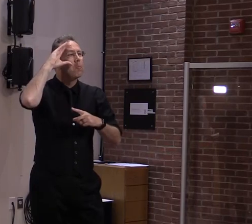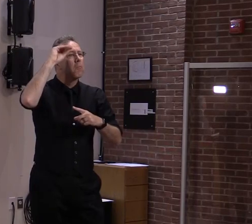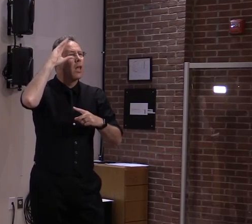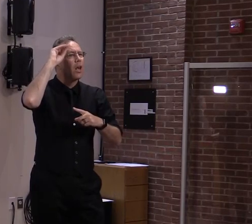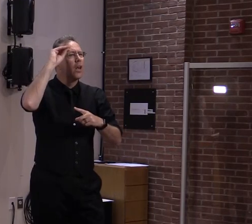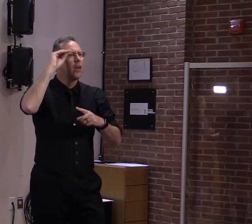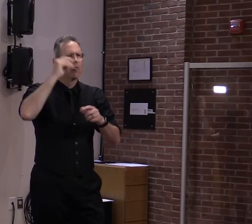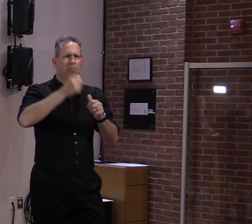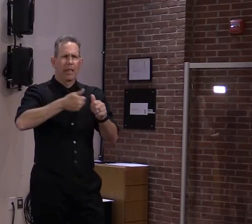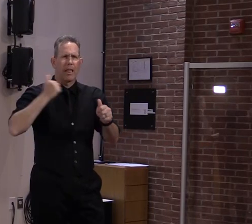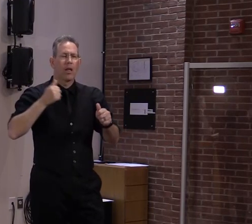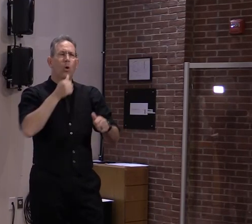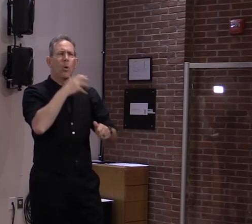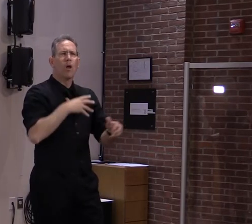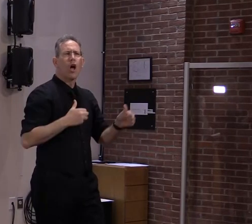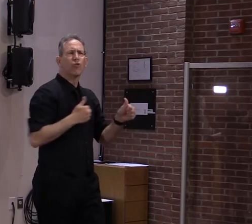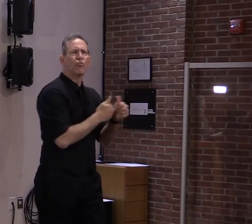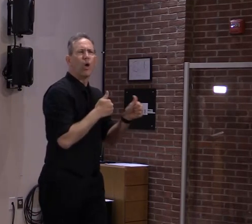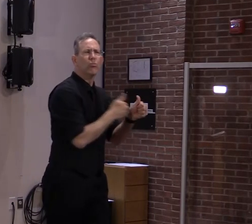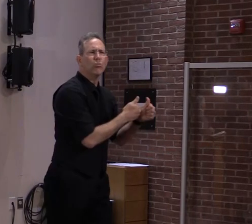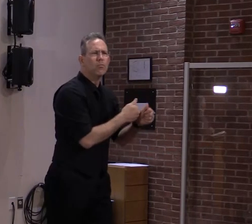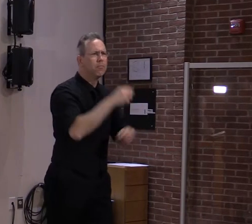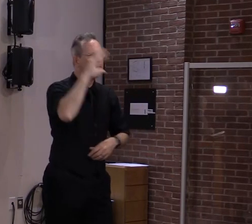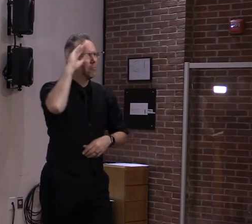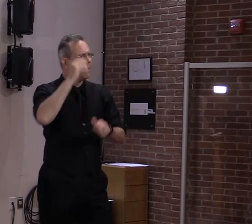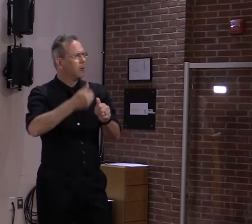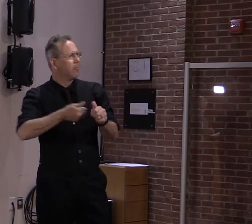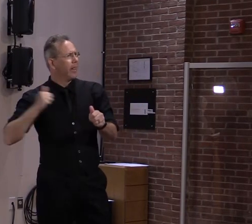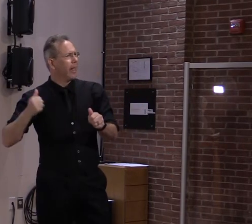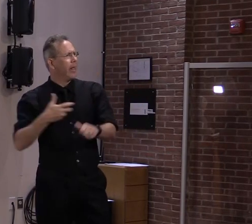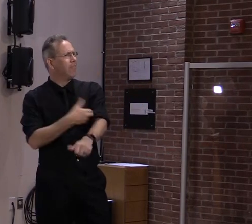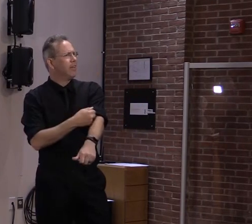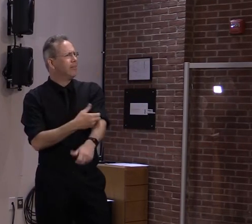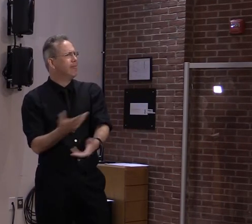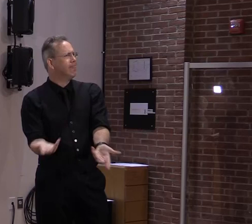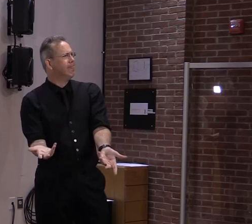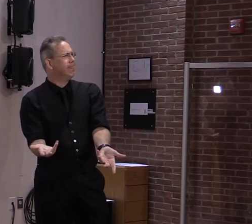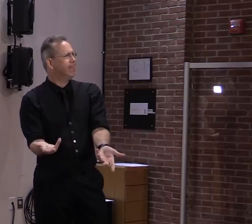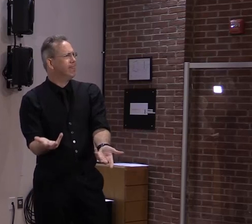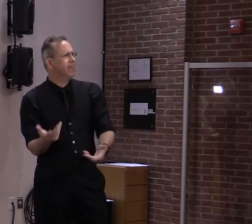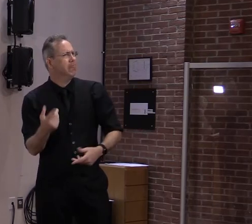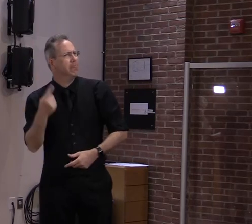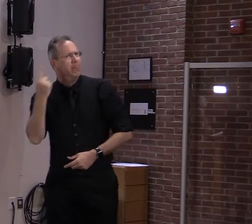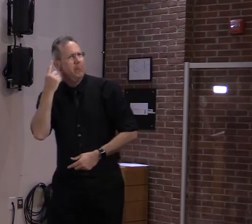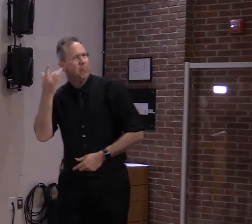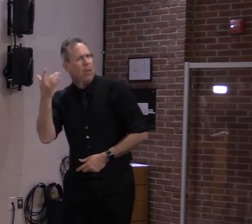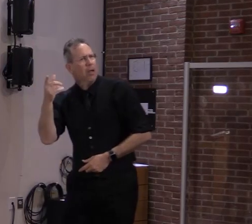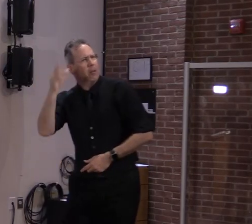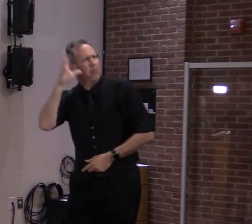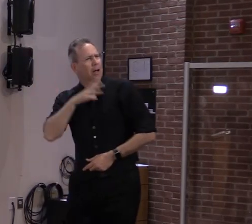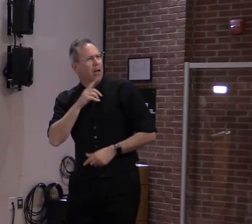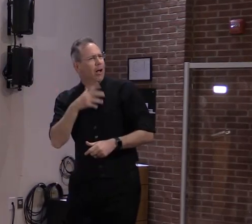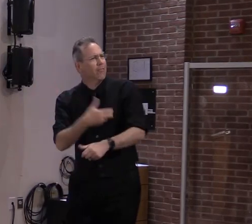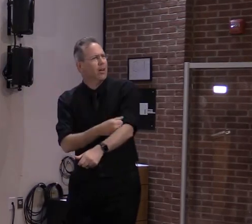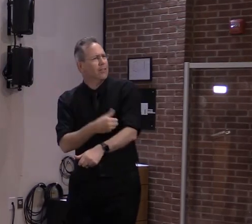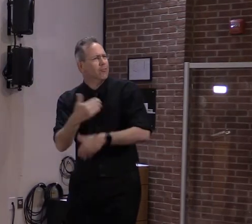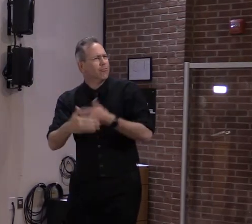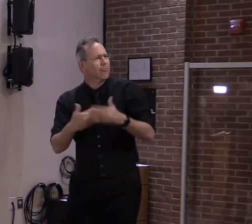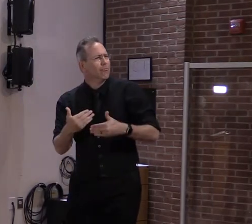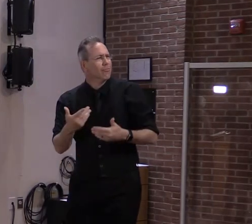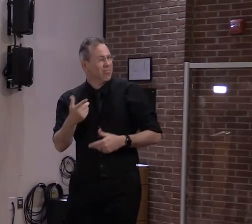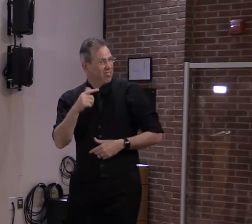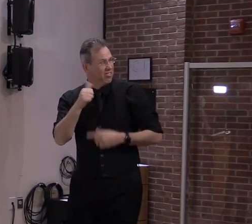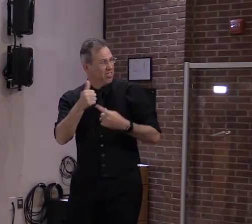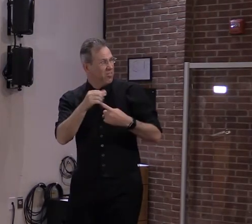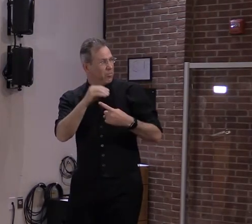fact, and I'm wondering if you've been able to ferret out the reason for that difference and if you're trying to do